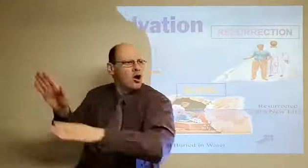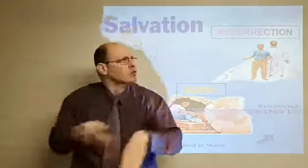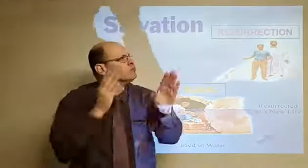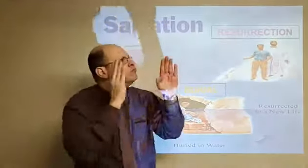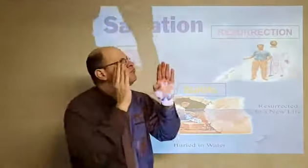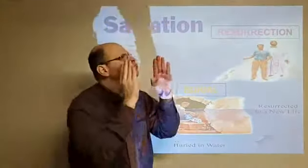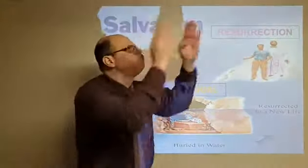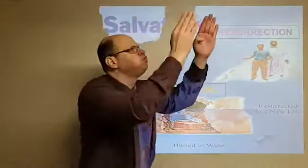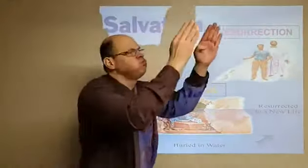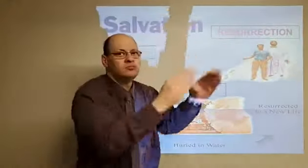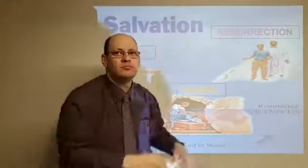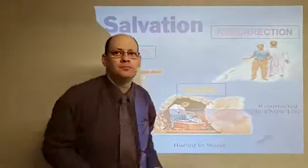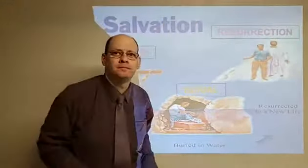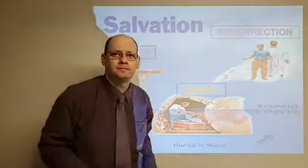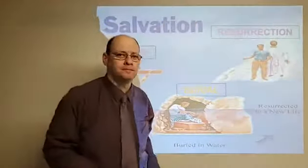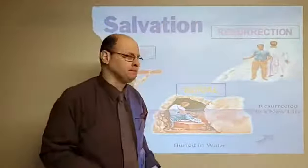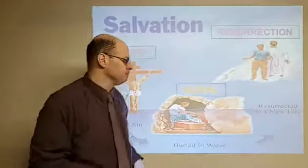old way we must follow him